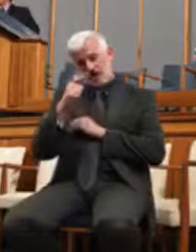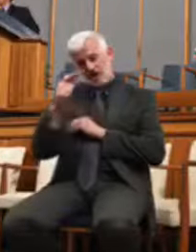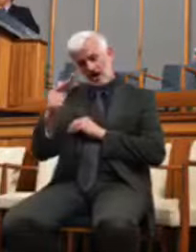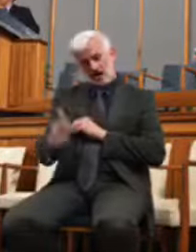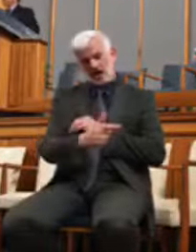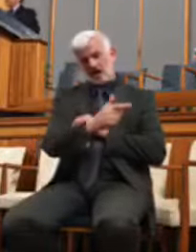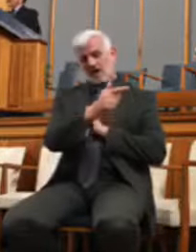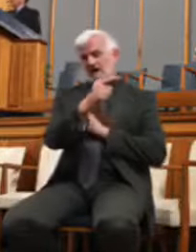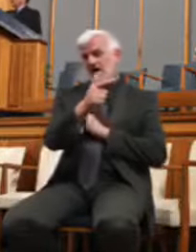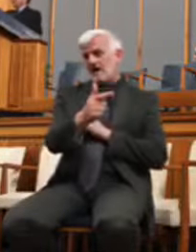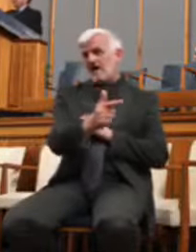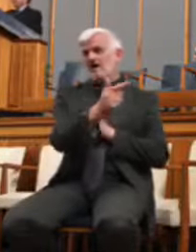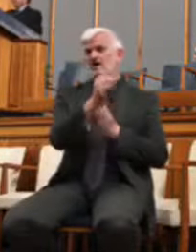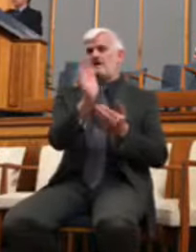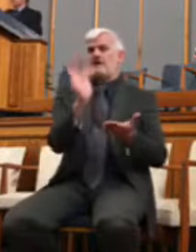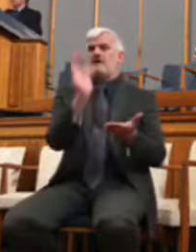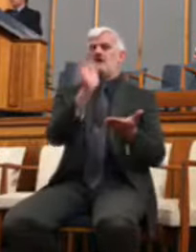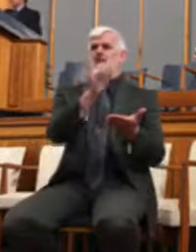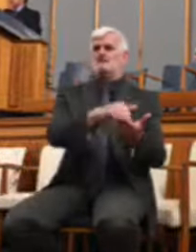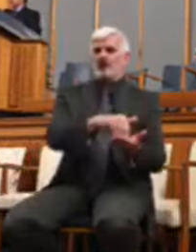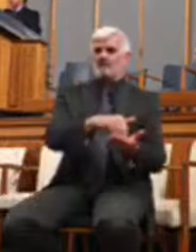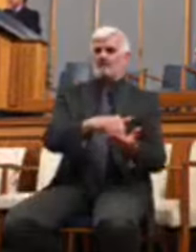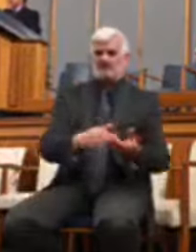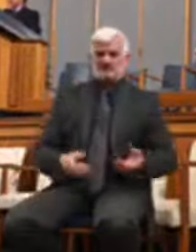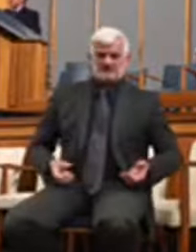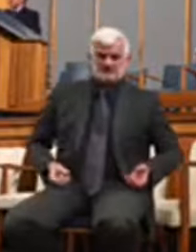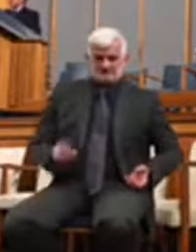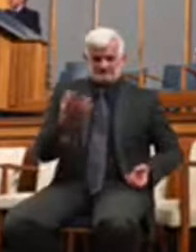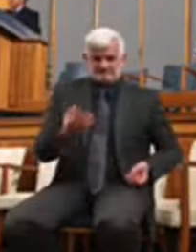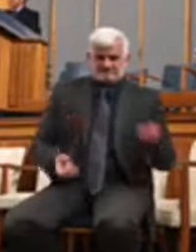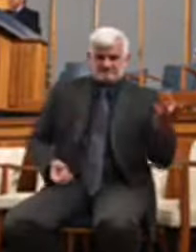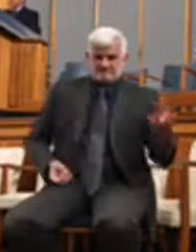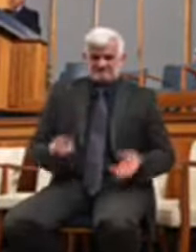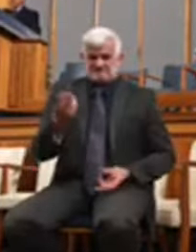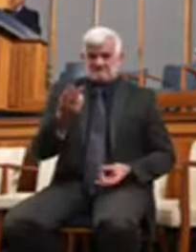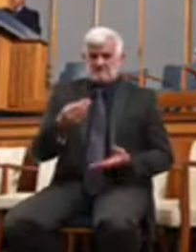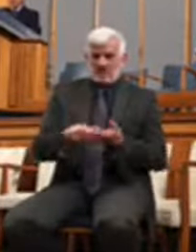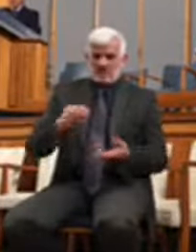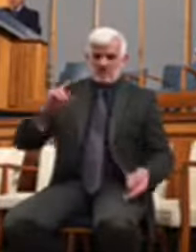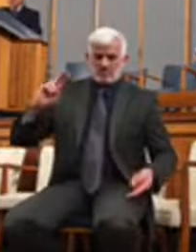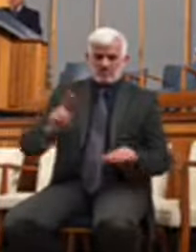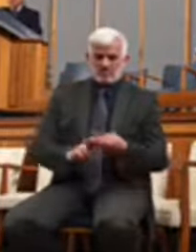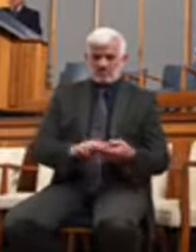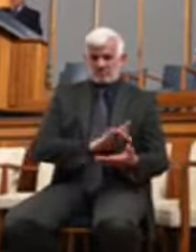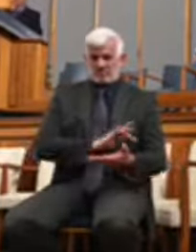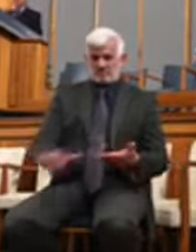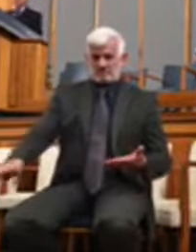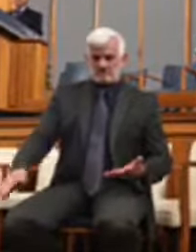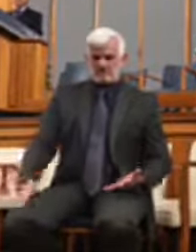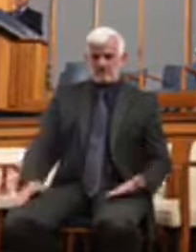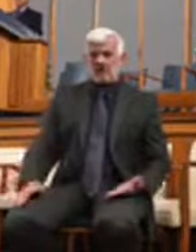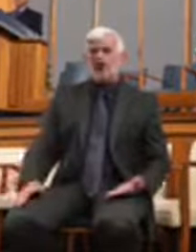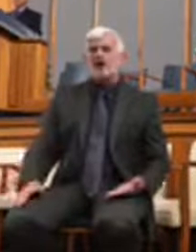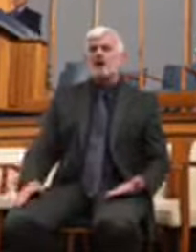said? "I have sinned against God." You see, "I have sinned against God.